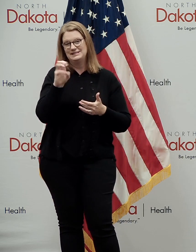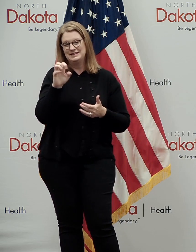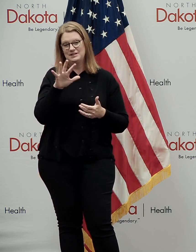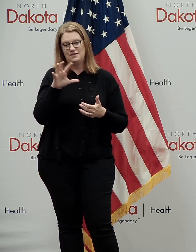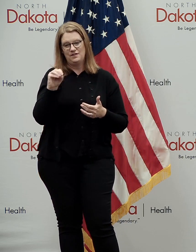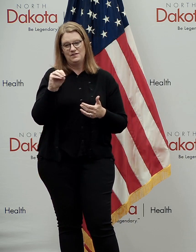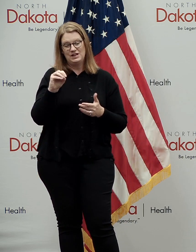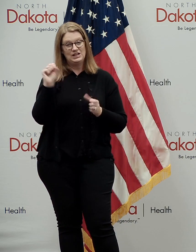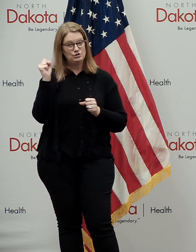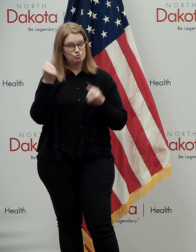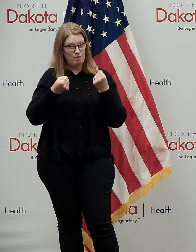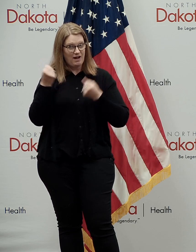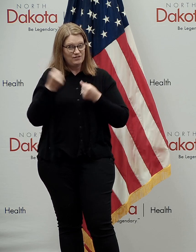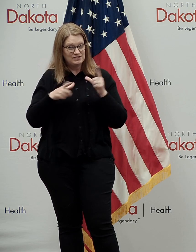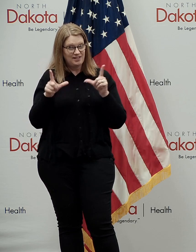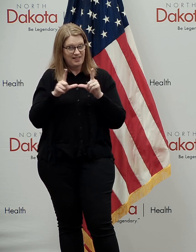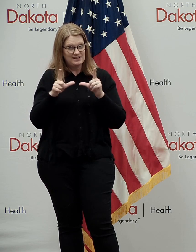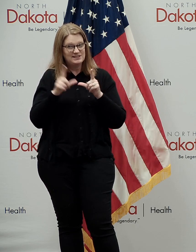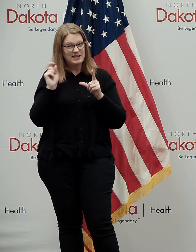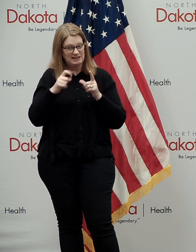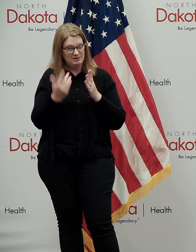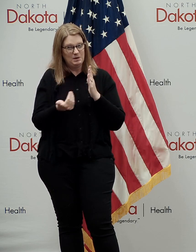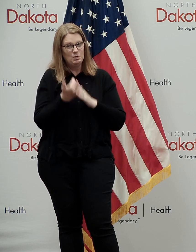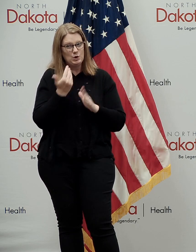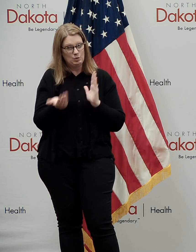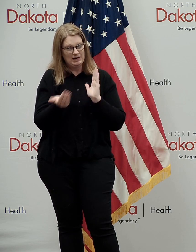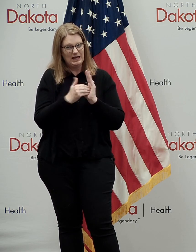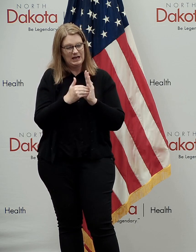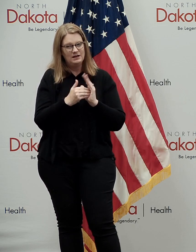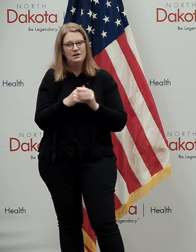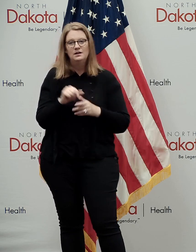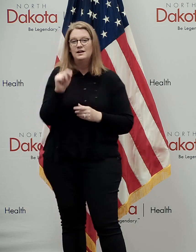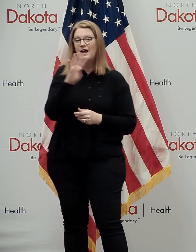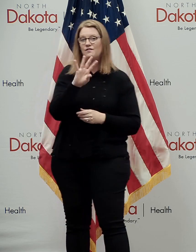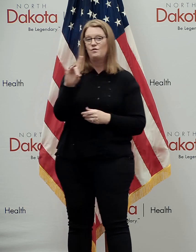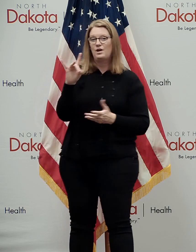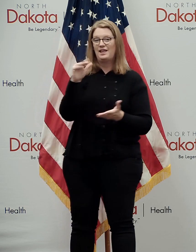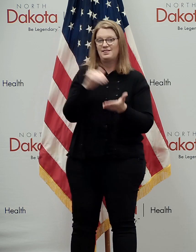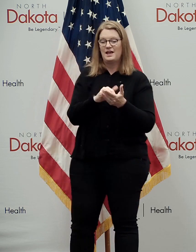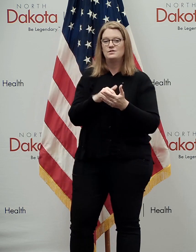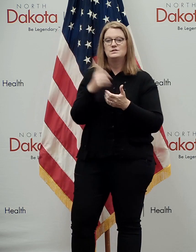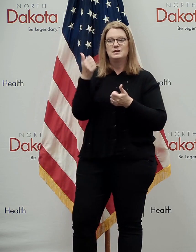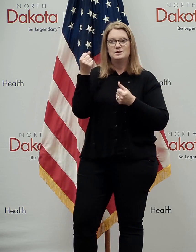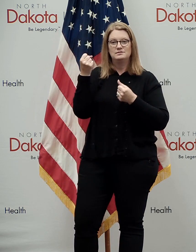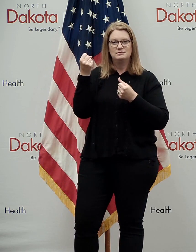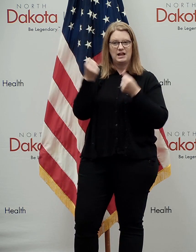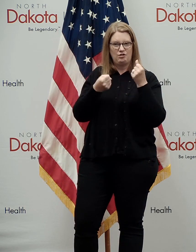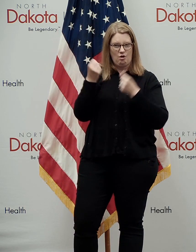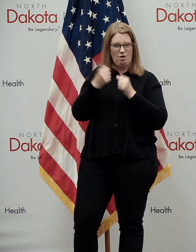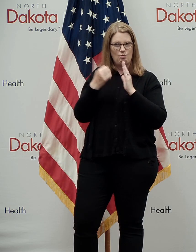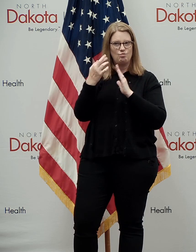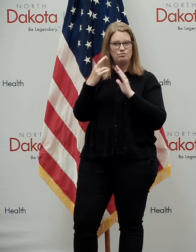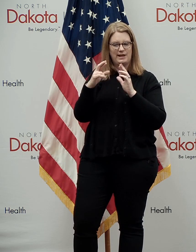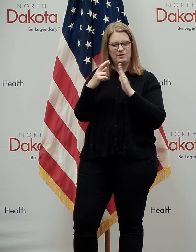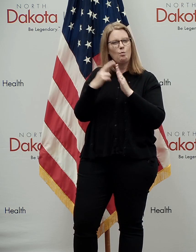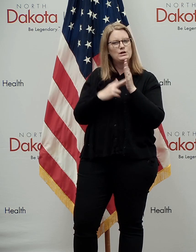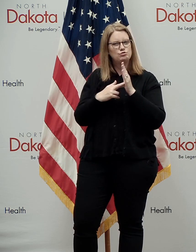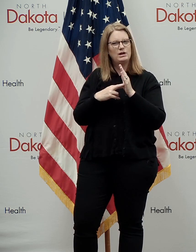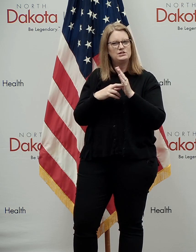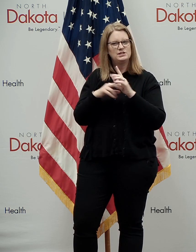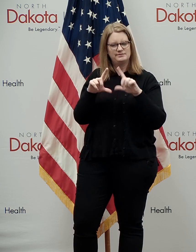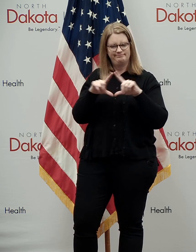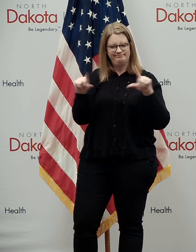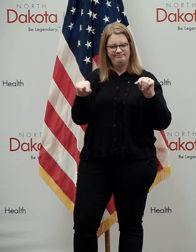20,650 driver's license renewals and 48,000 motor vehicle registrations that expired during COVID-19. So a